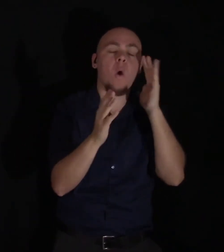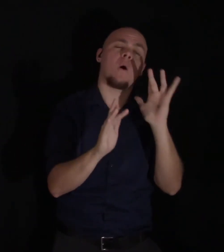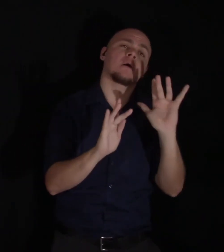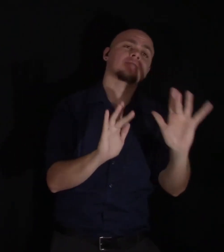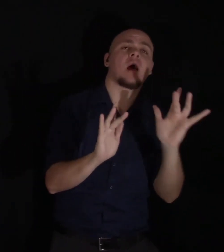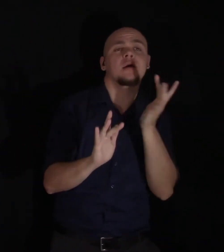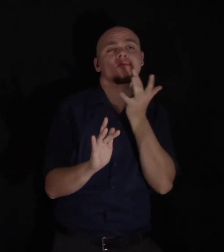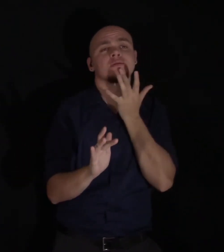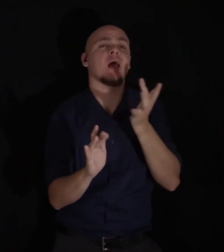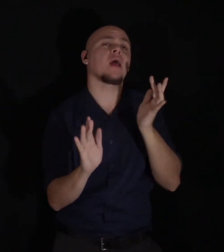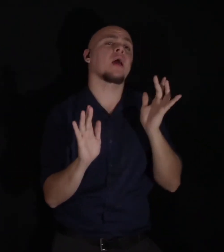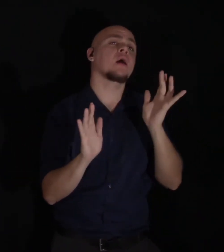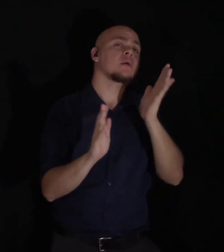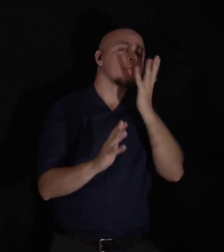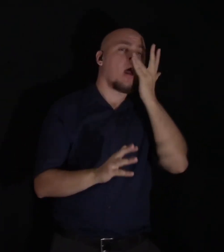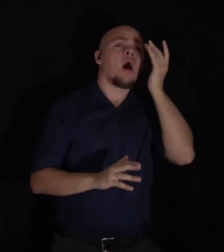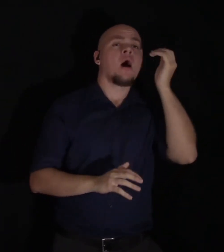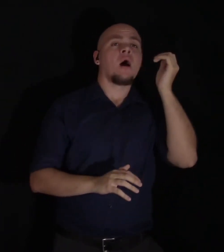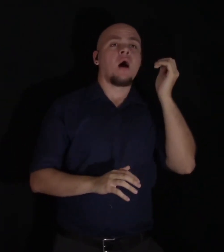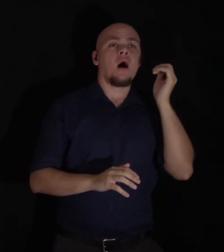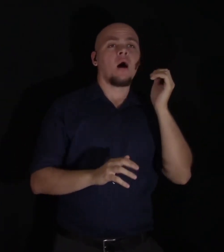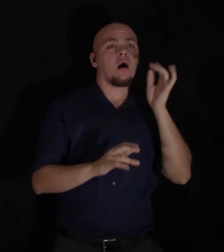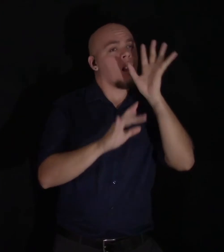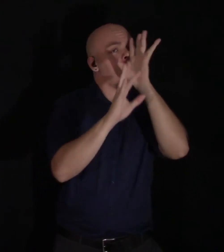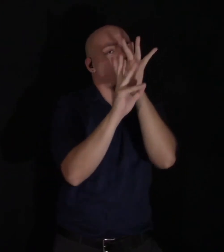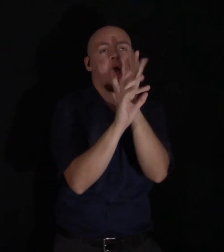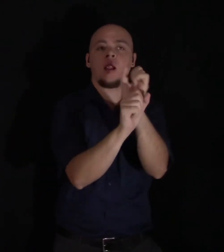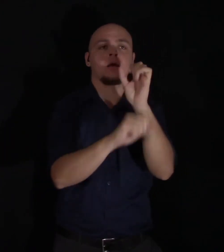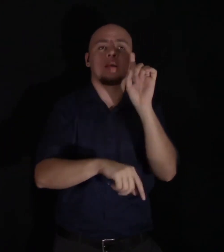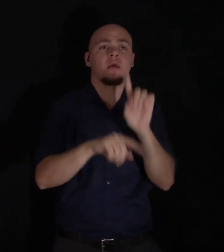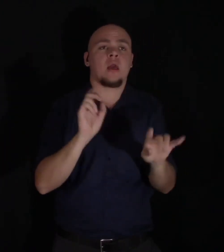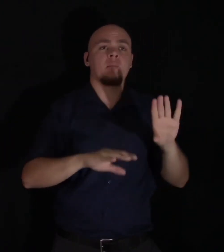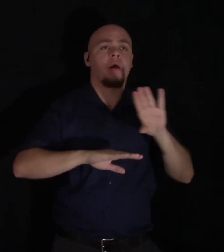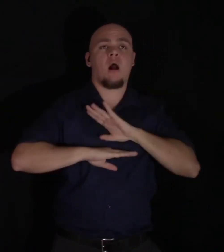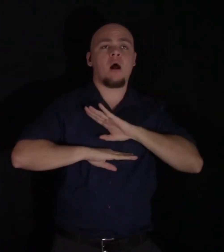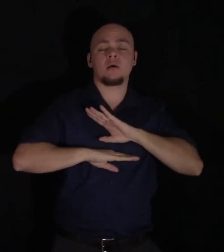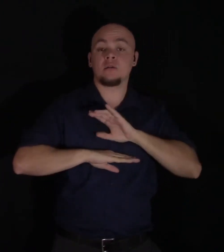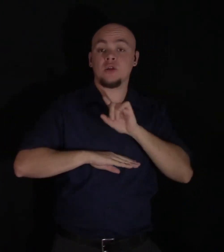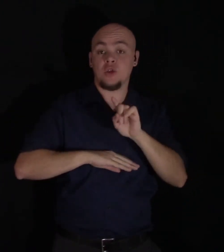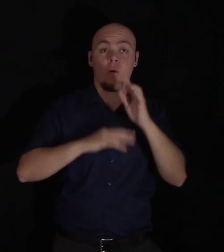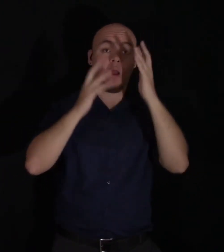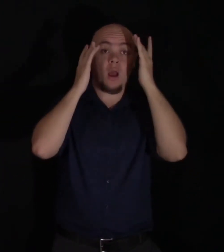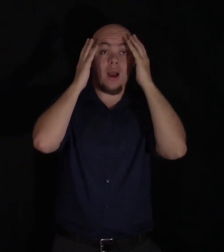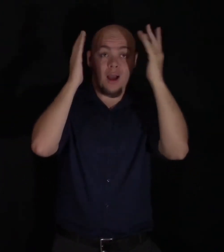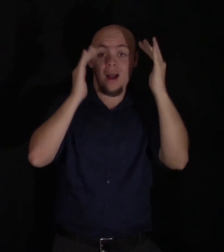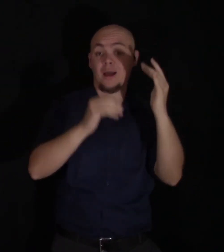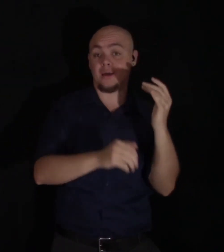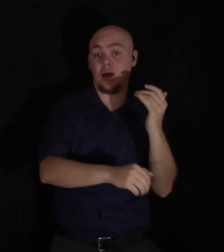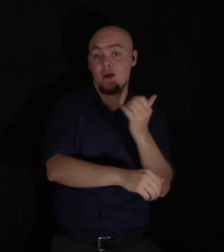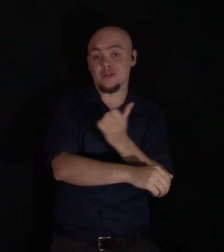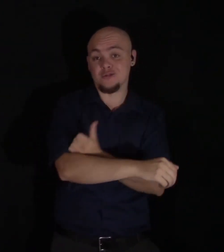taste them, smell them. You can't get enough of them. You are high on drugs.